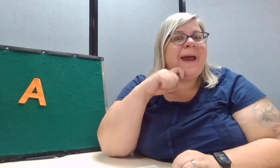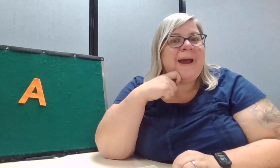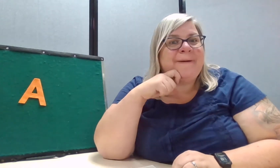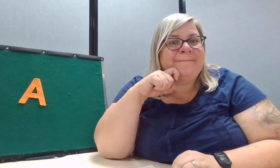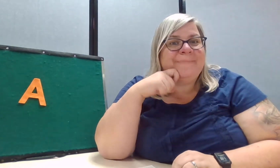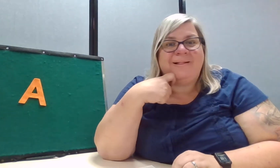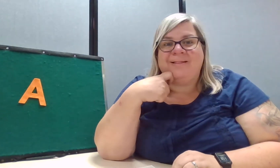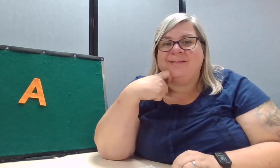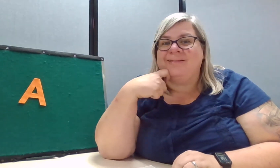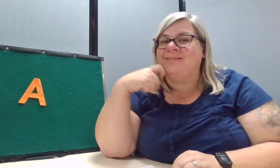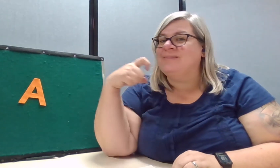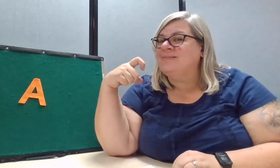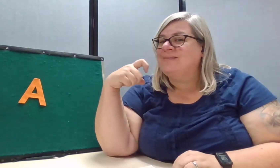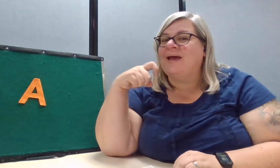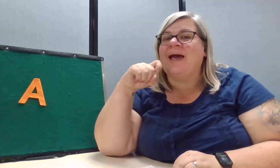Apple.